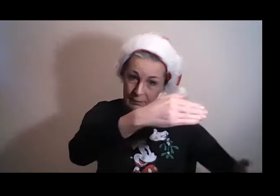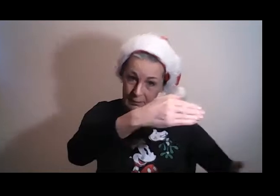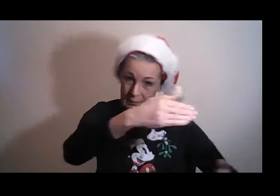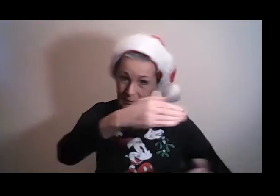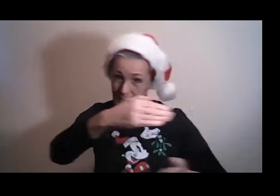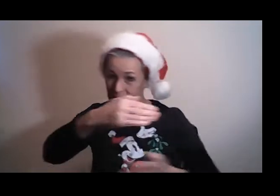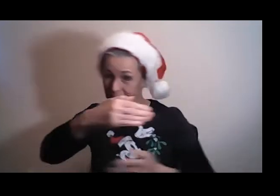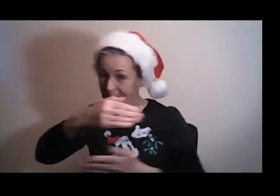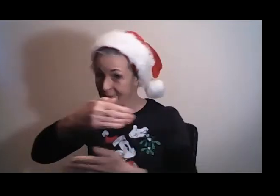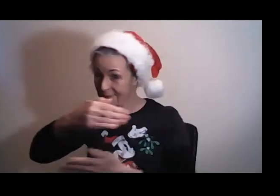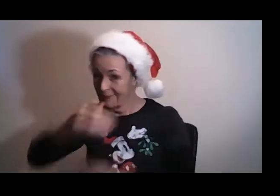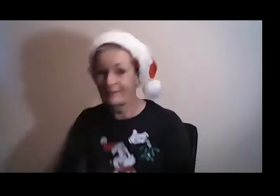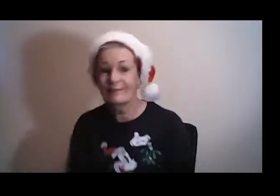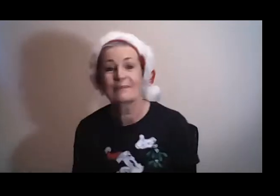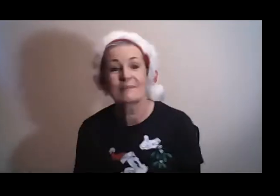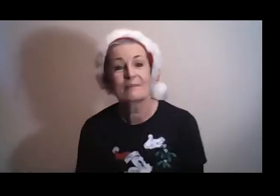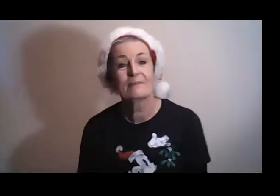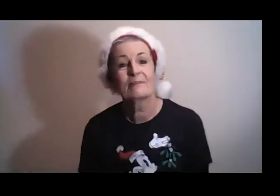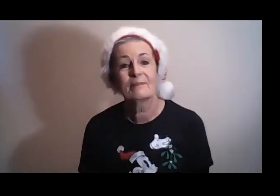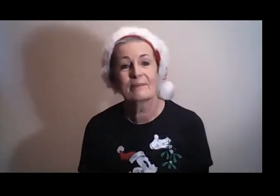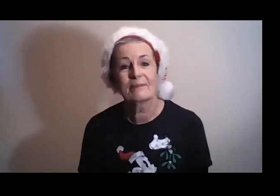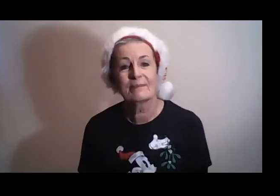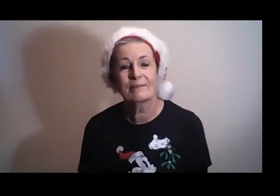top arm becomes the bottom arm.